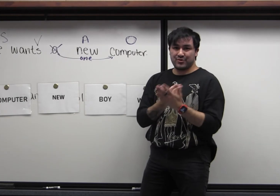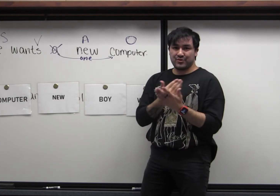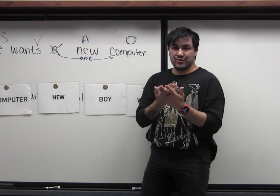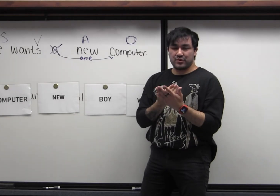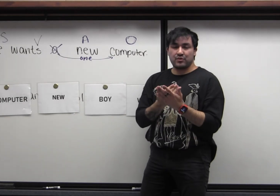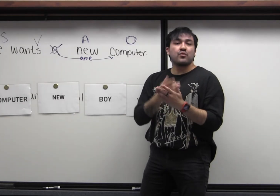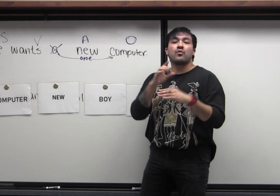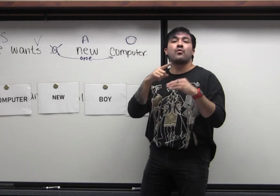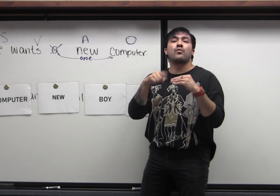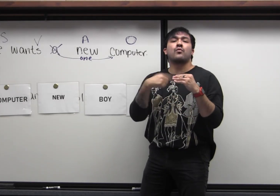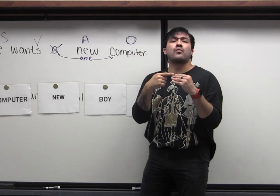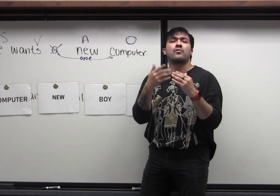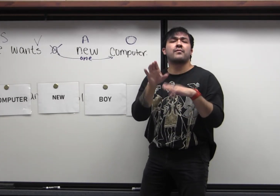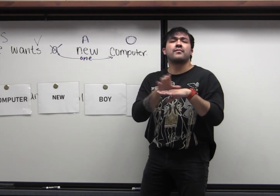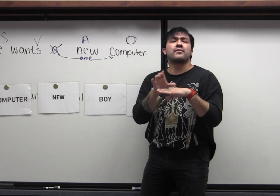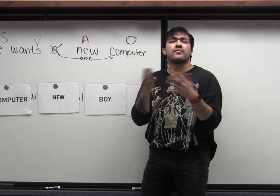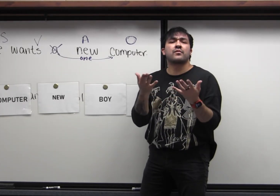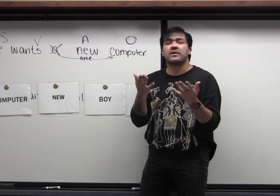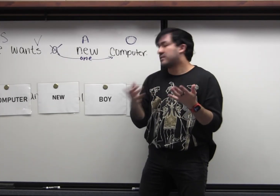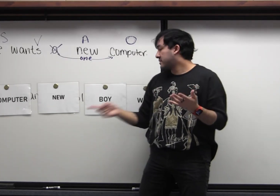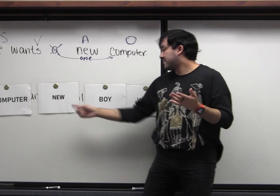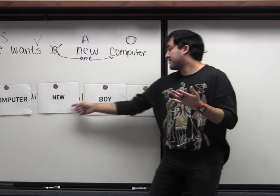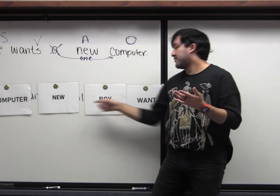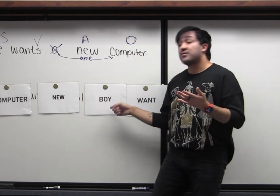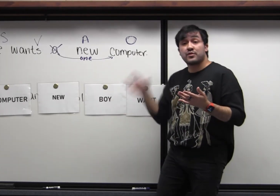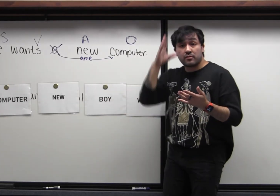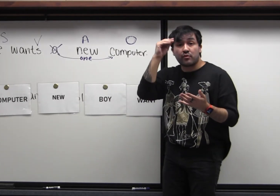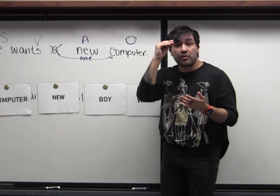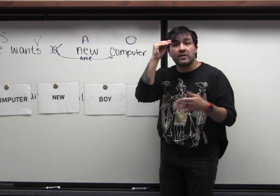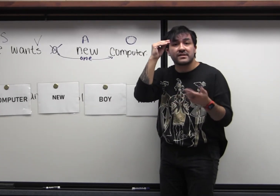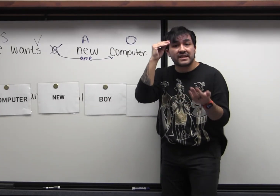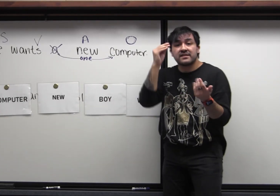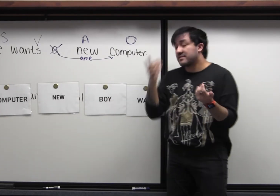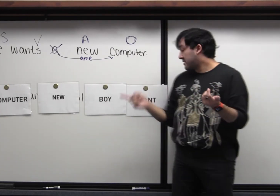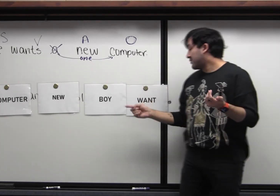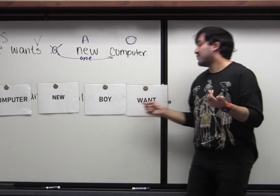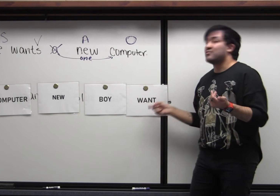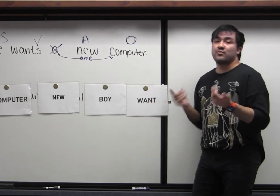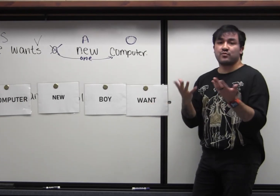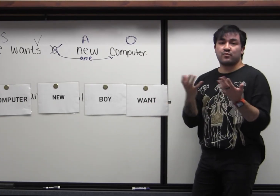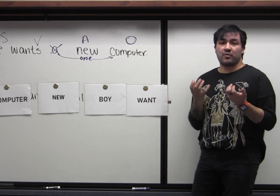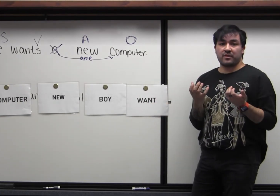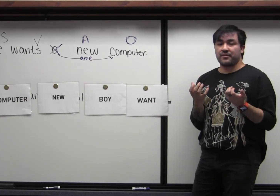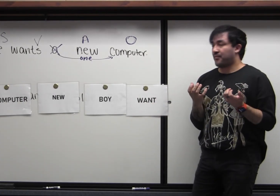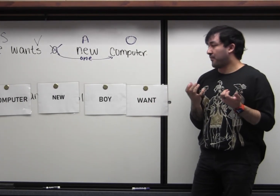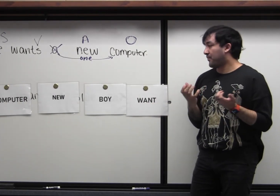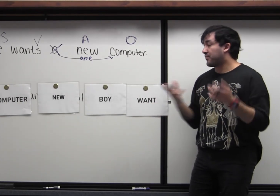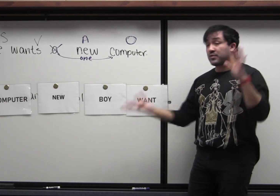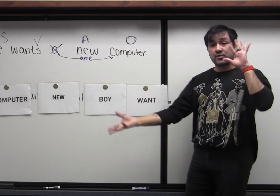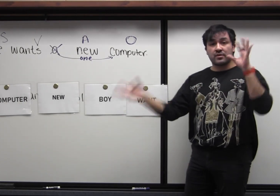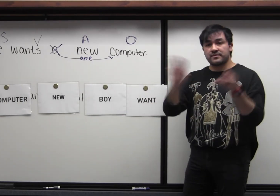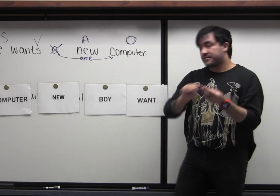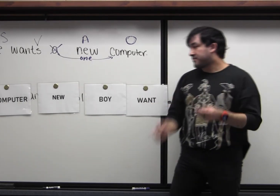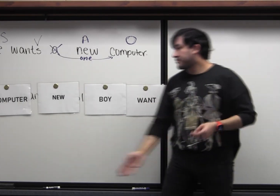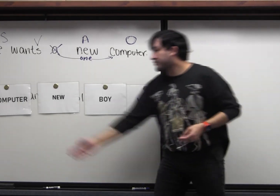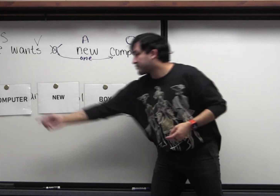a new one. What about that? A boy, and what about him? He wants it. And so all